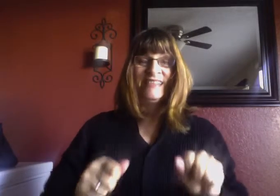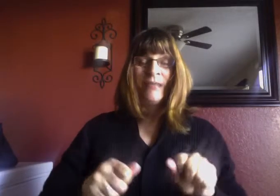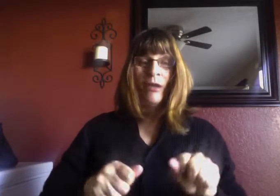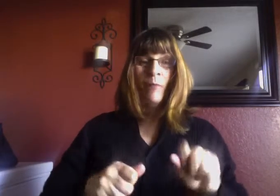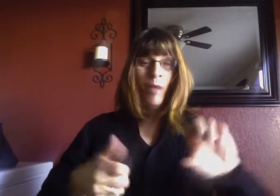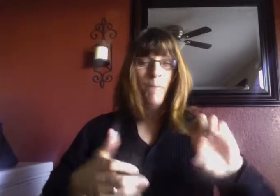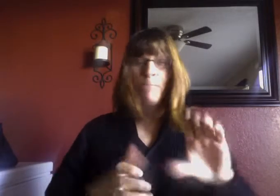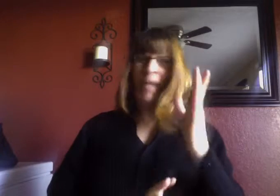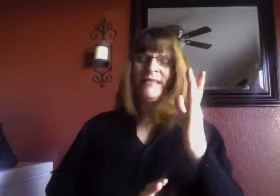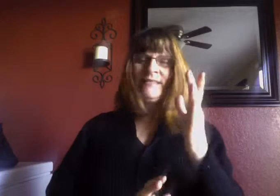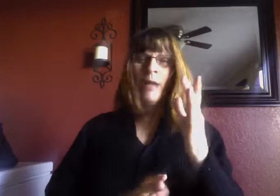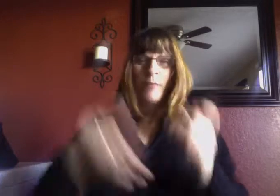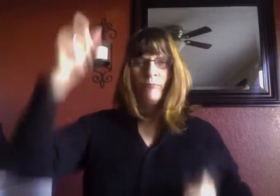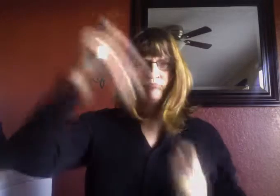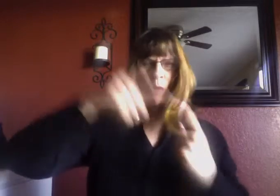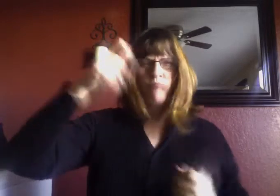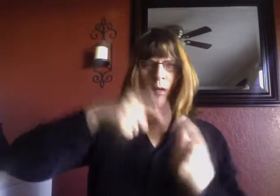can only go in a certain direction.